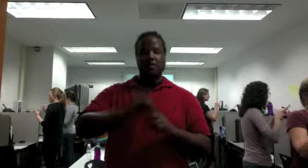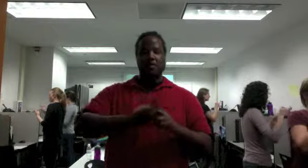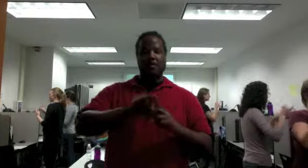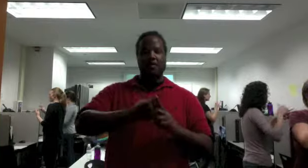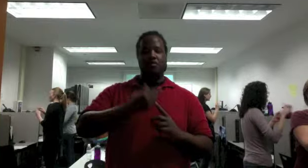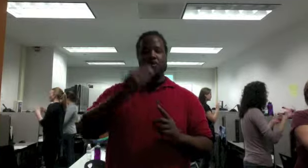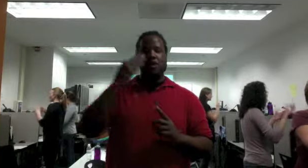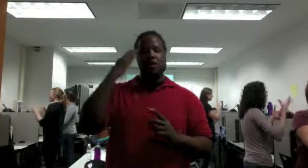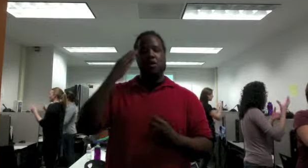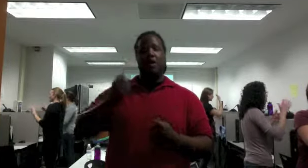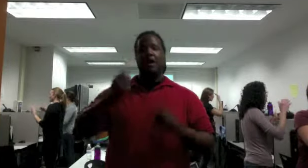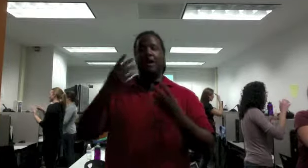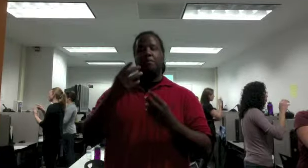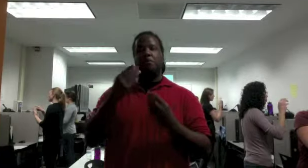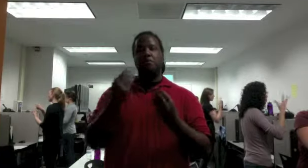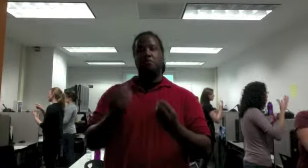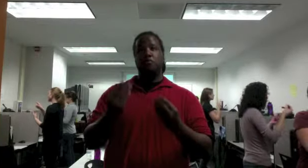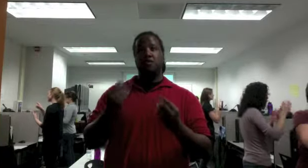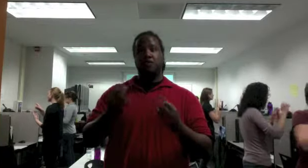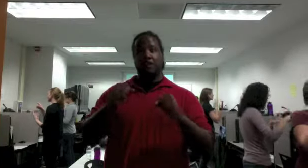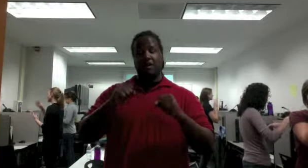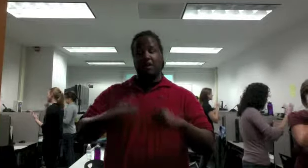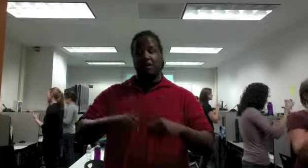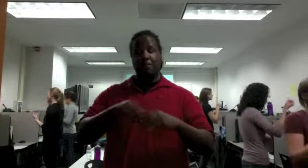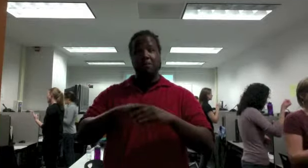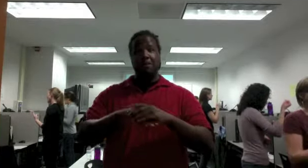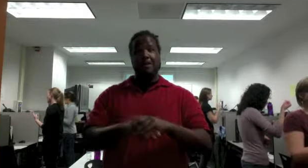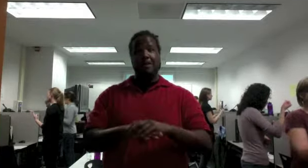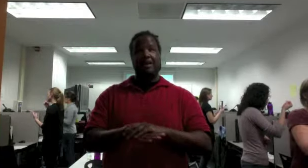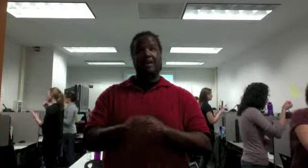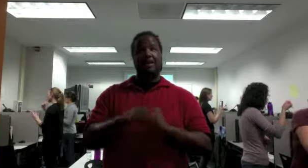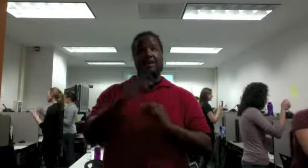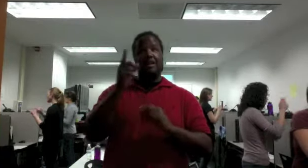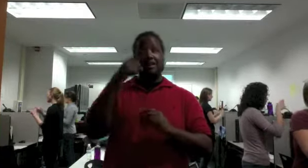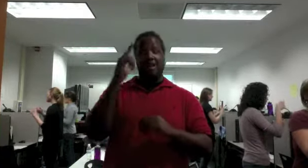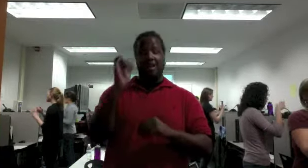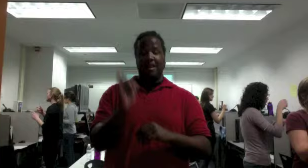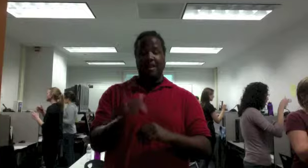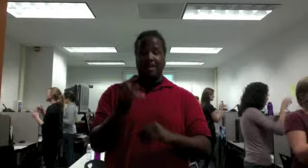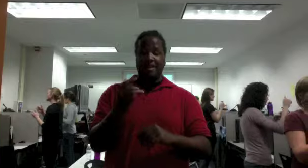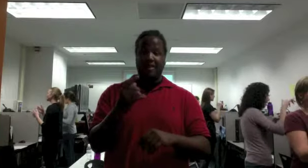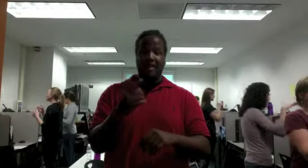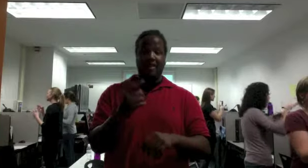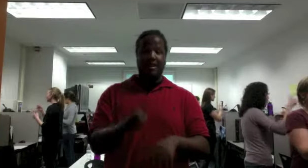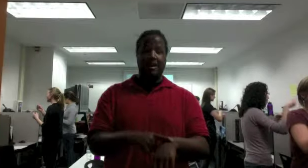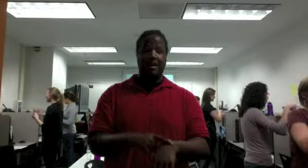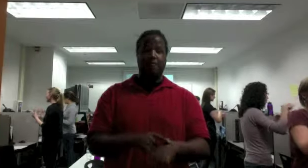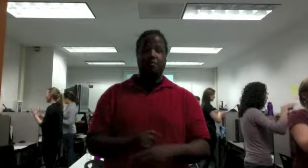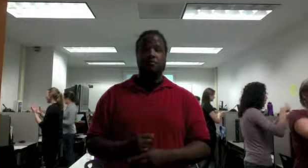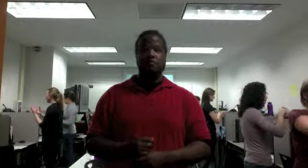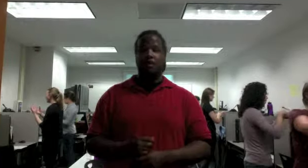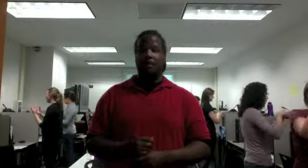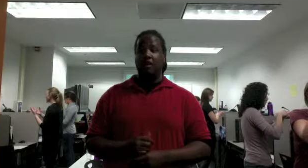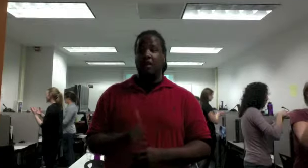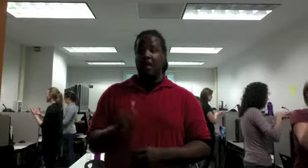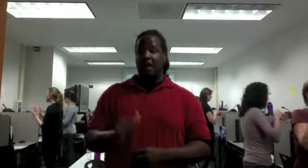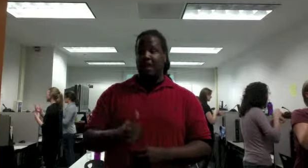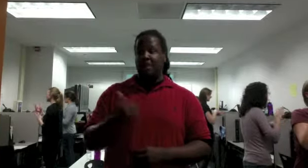To determine relative humidity, you have to know the temperature. You have to know how much moisture can actually be held